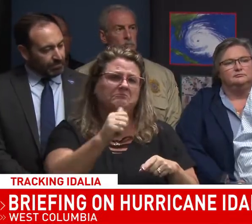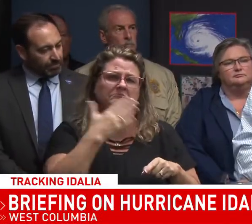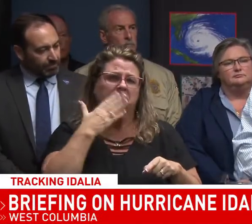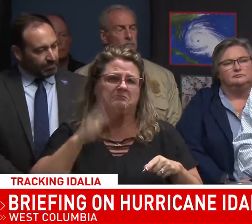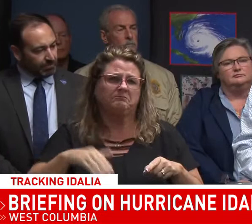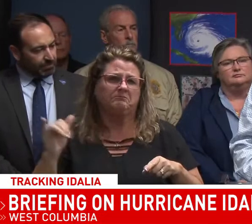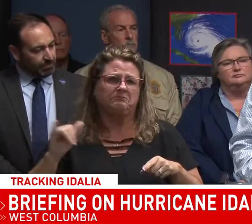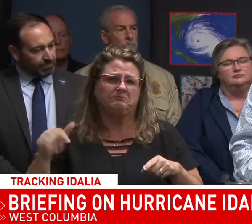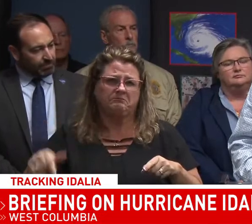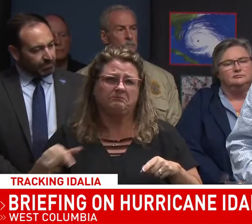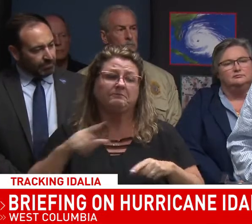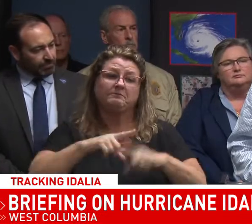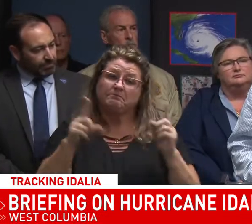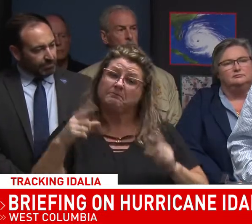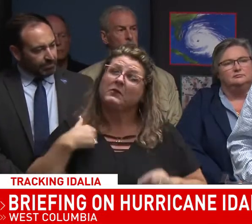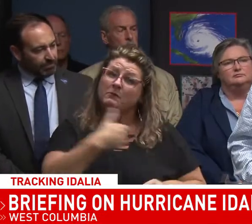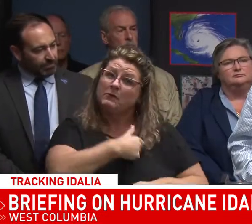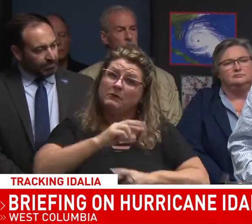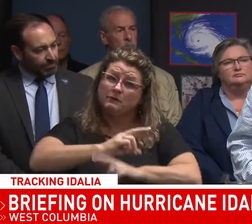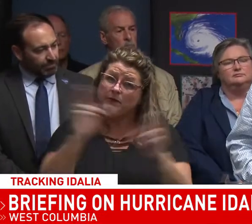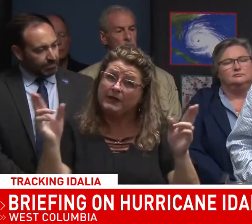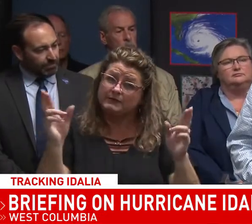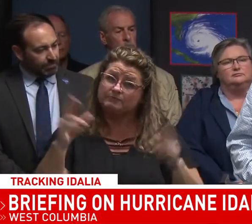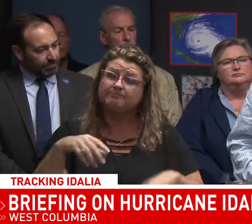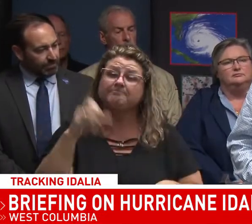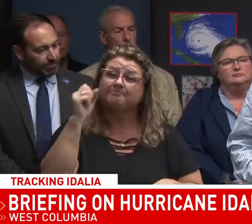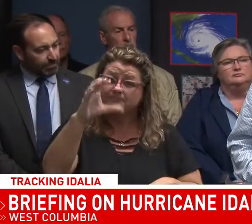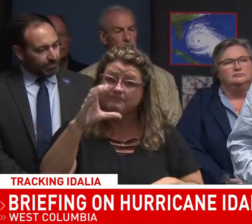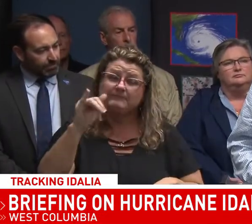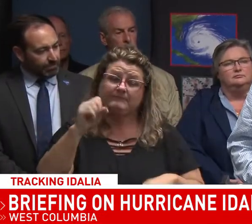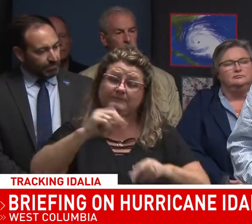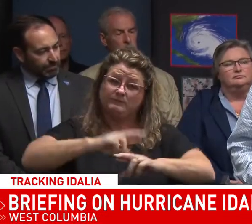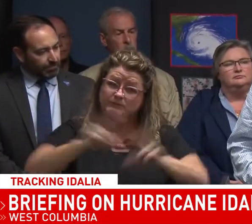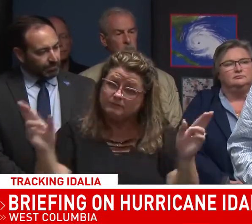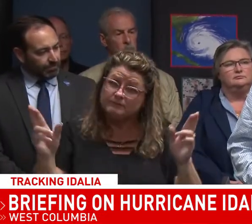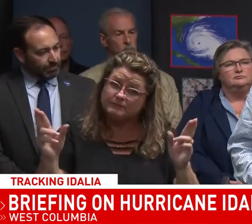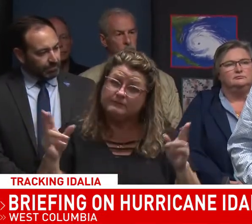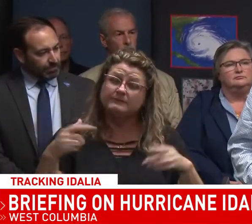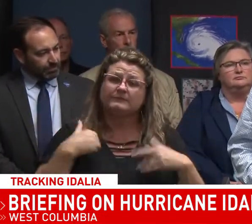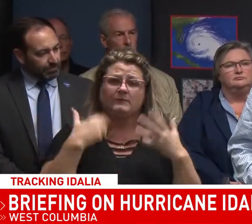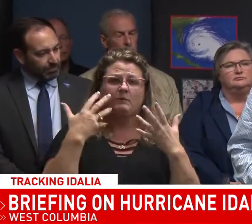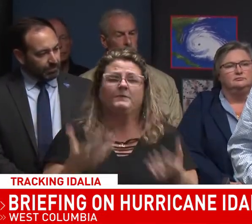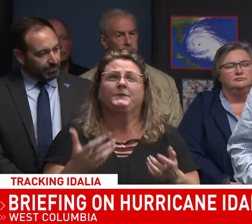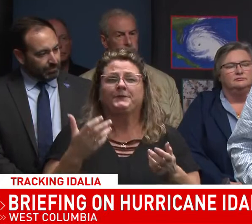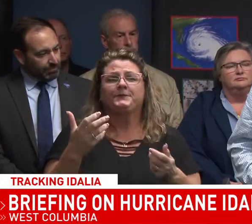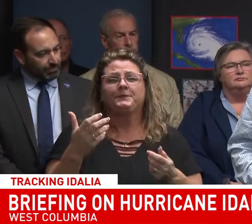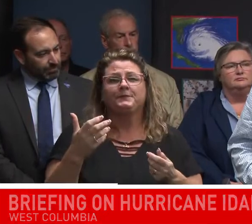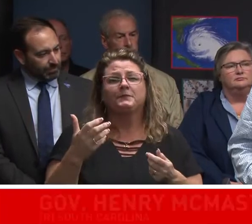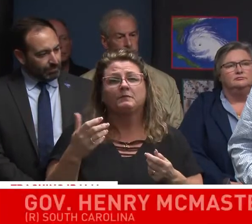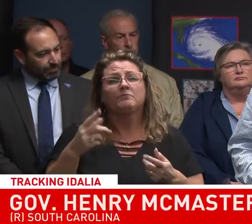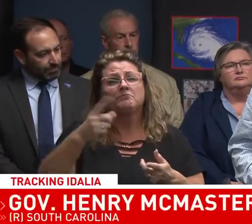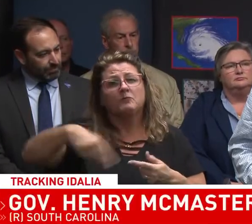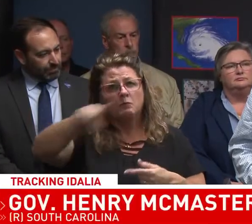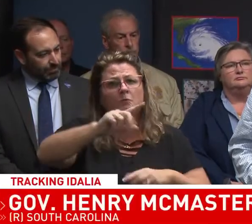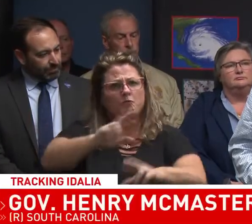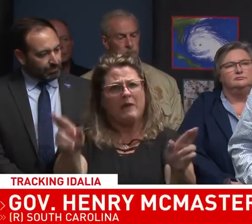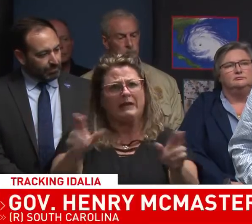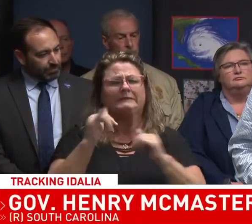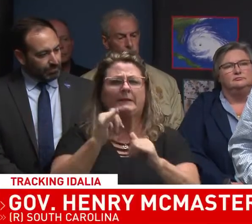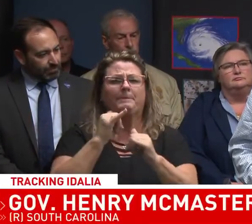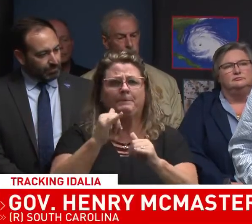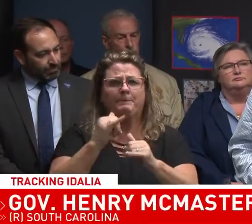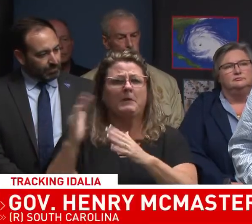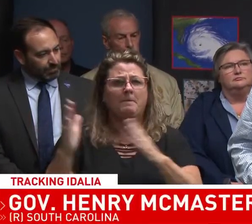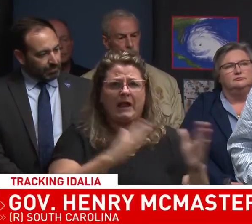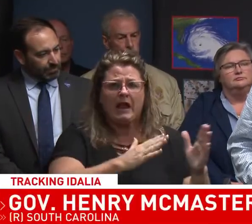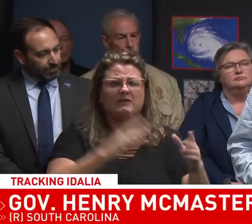are ready. Your team all across the state is ready. And we want everybody to be as ready and prepared.